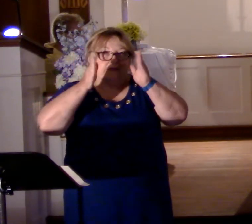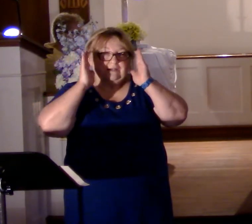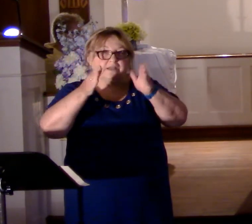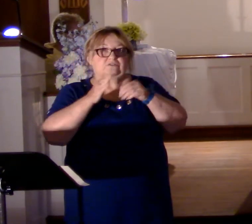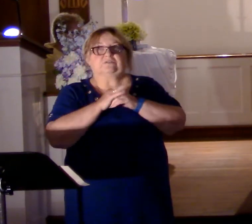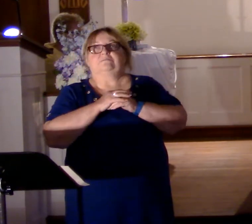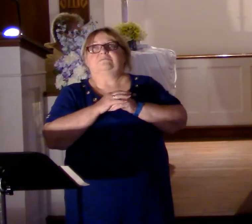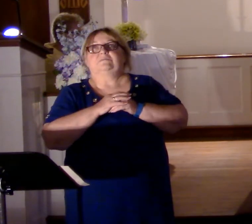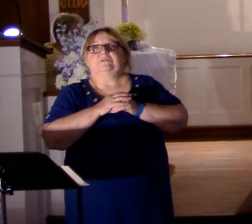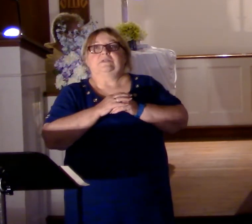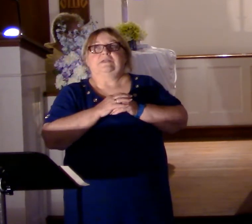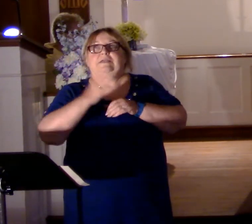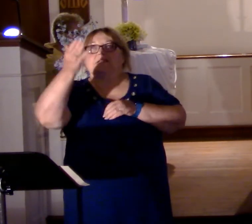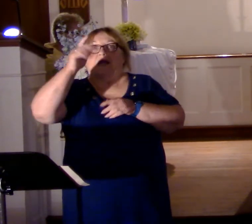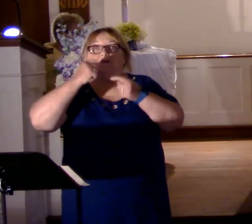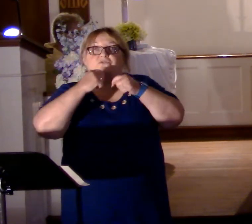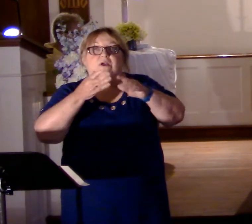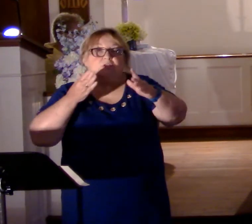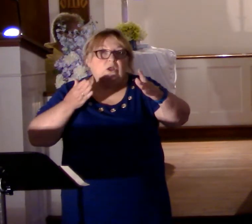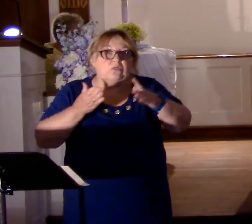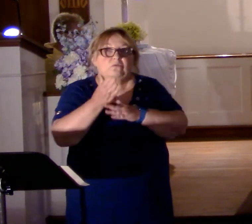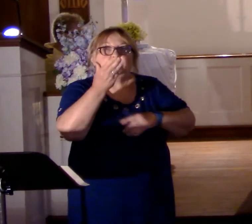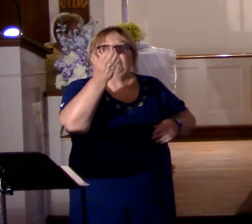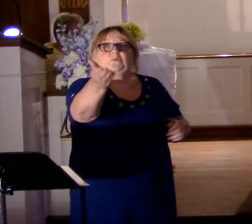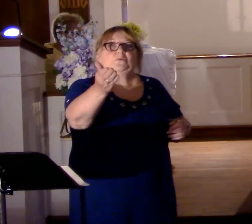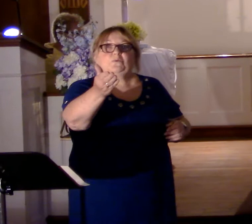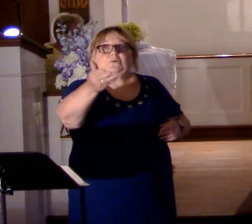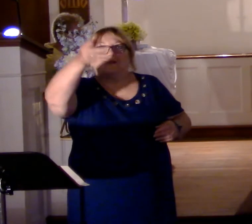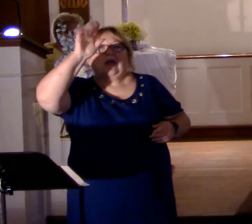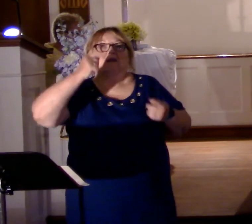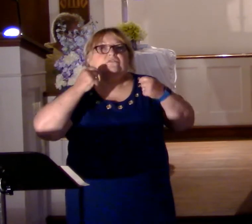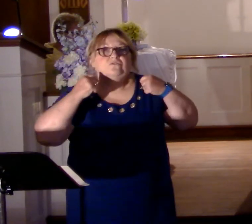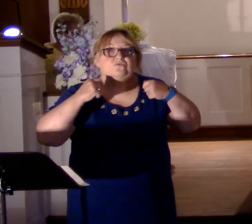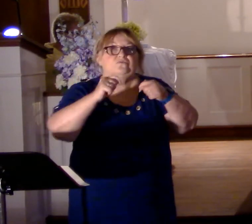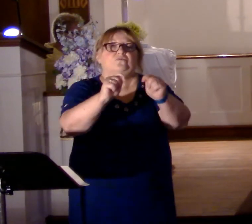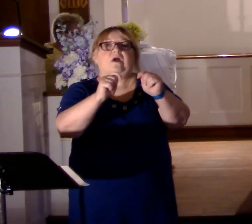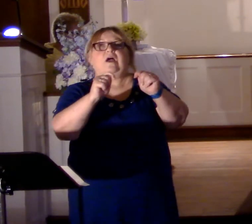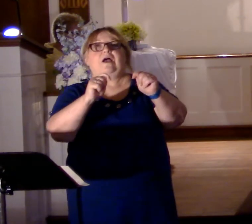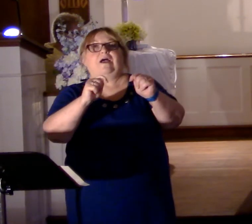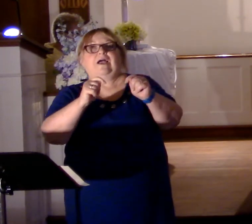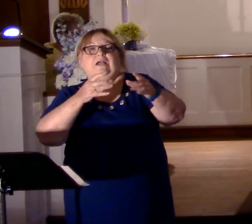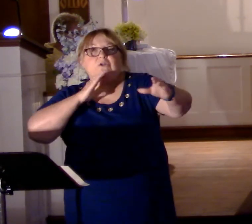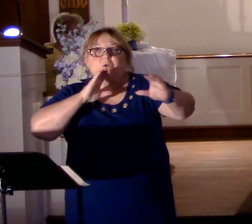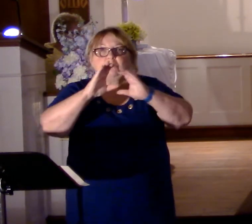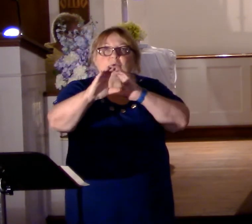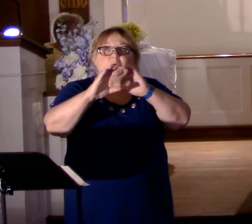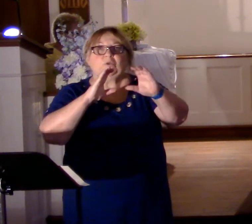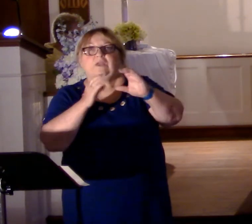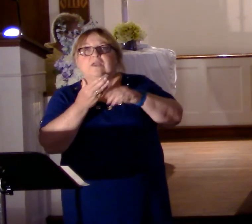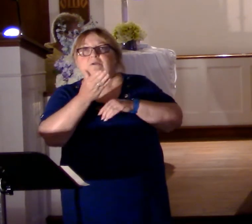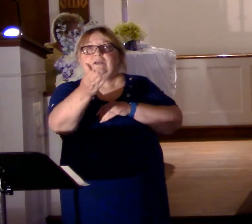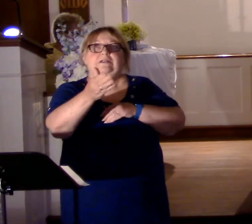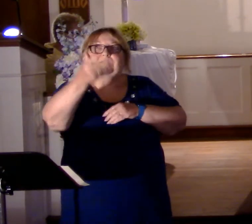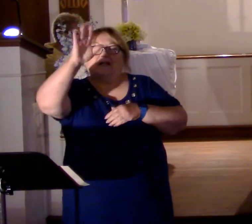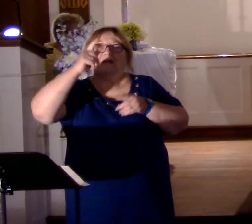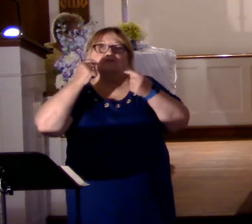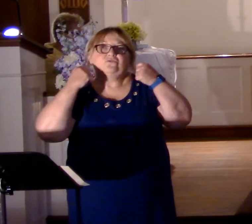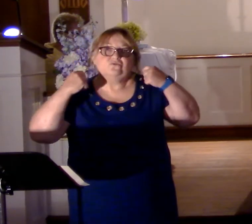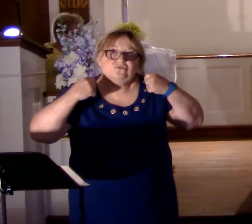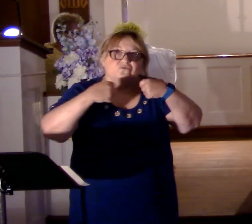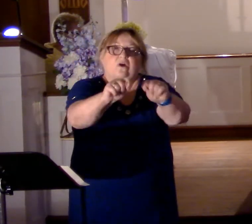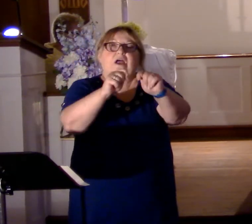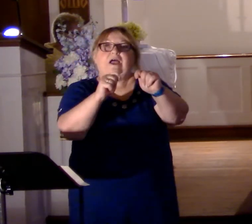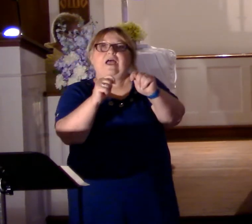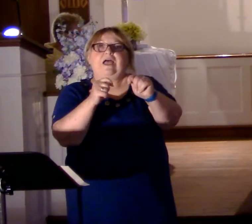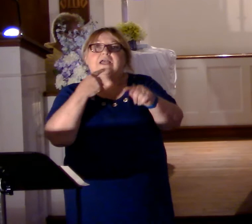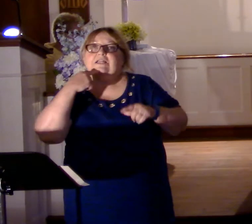is trying to get through to you. God is trying to communicate with you. God is